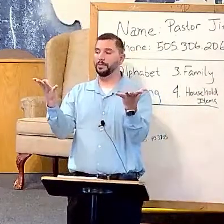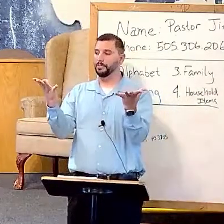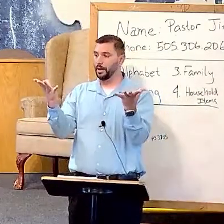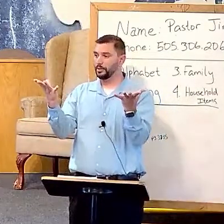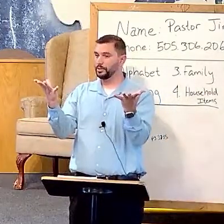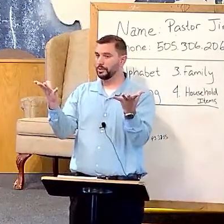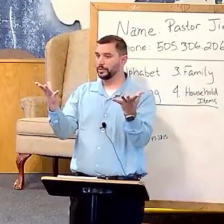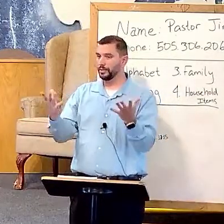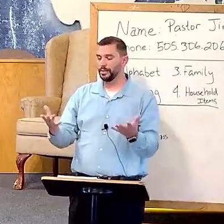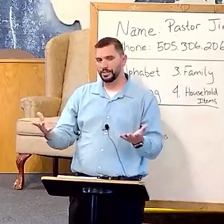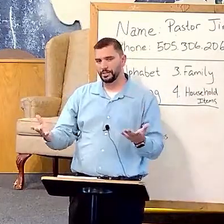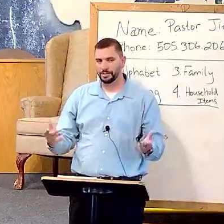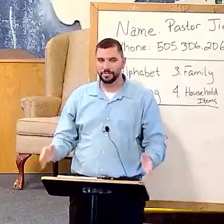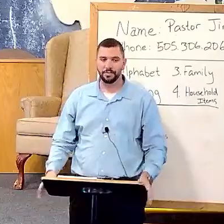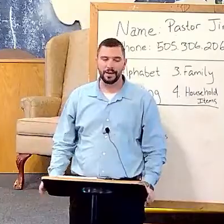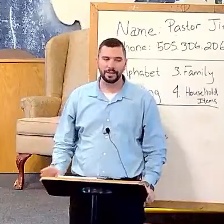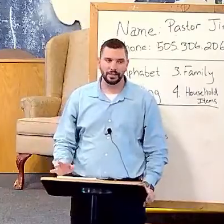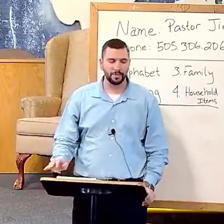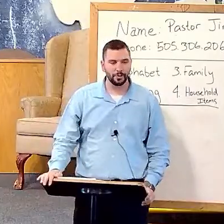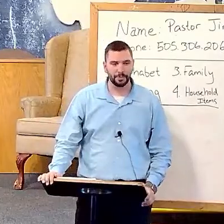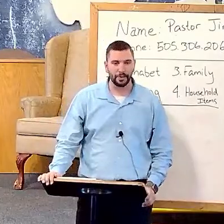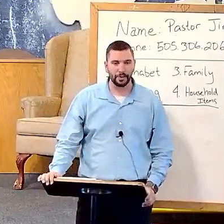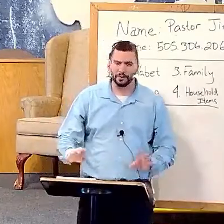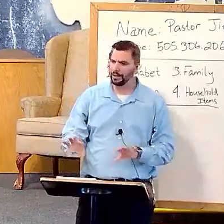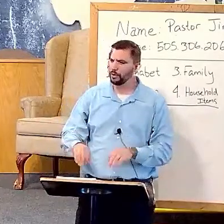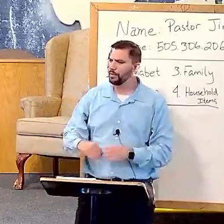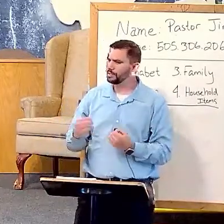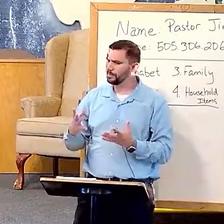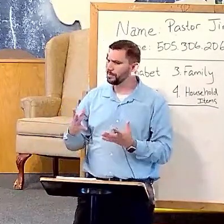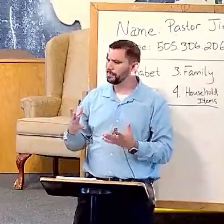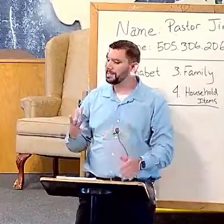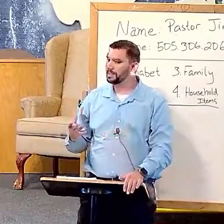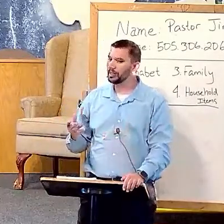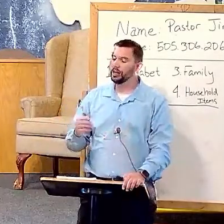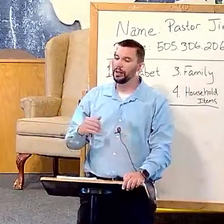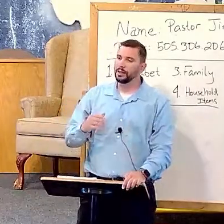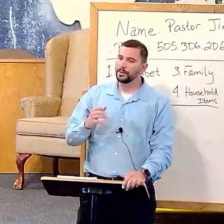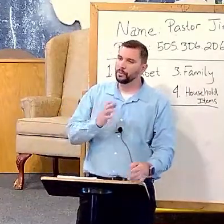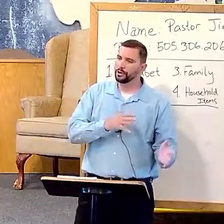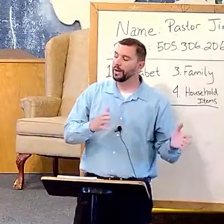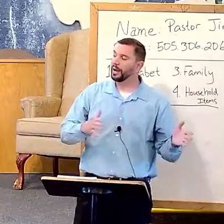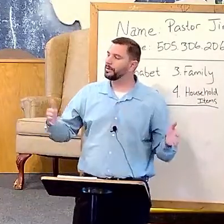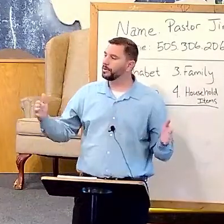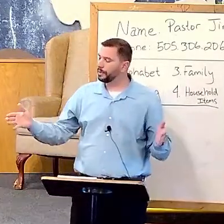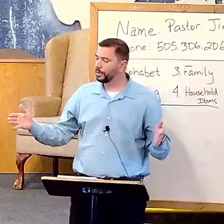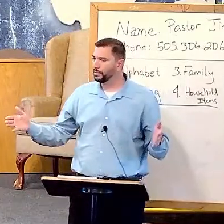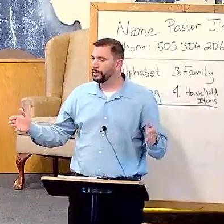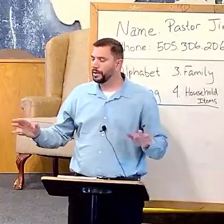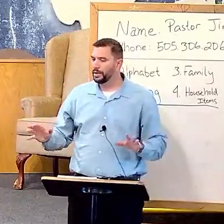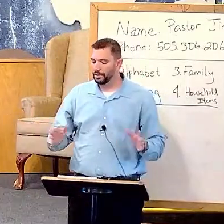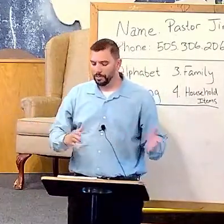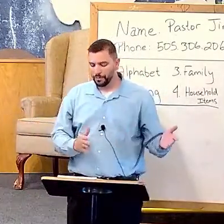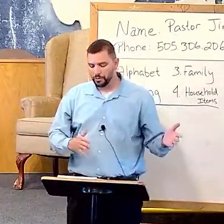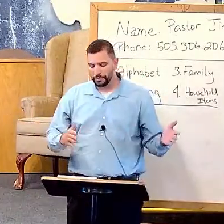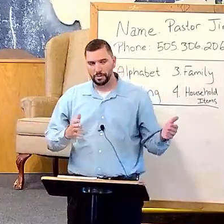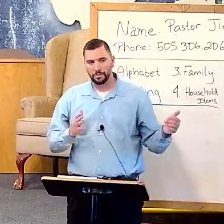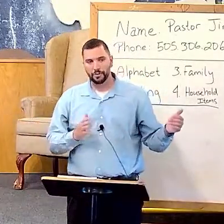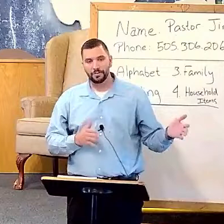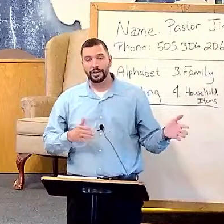much. That's just fun fact, it's not in the book, but I want to kind of go over some of these basic. The more grammar you know, or the more